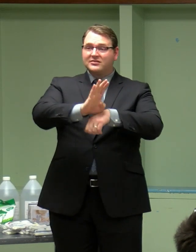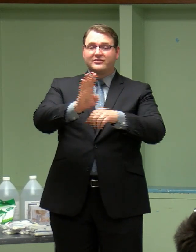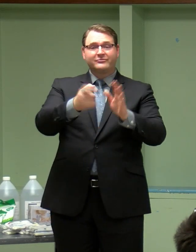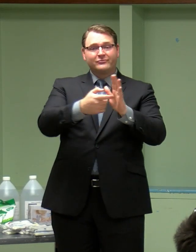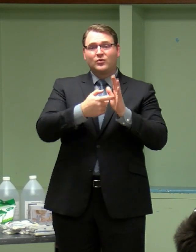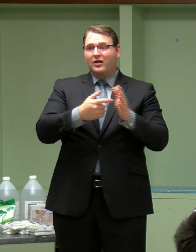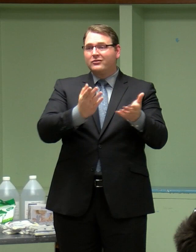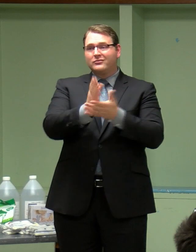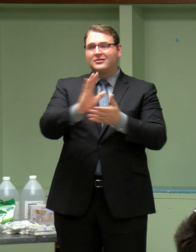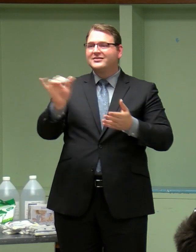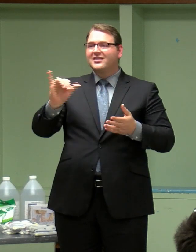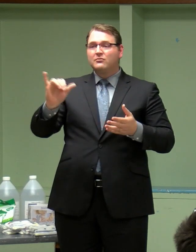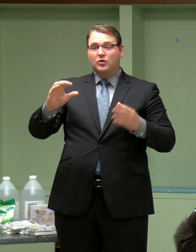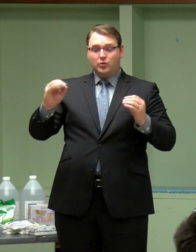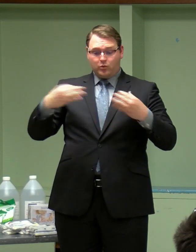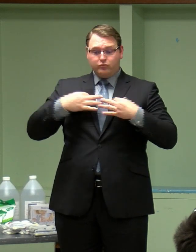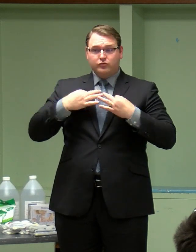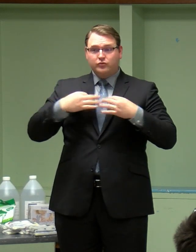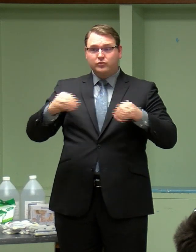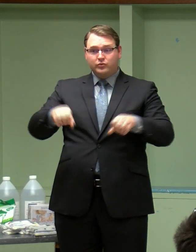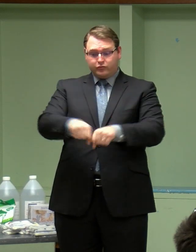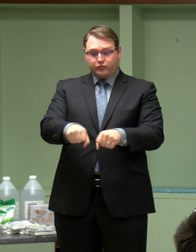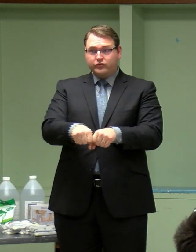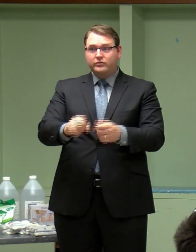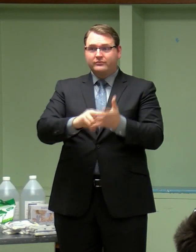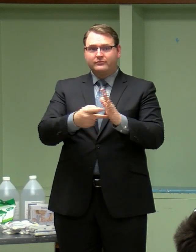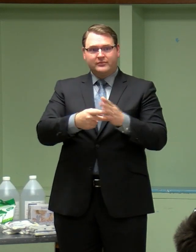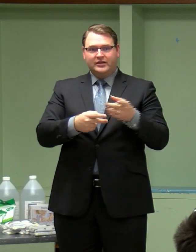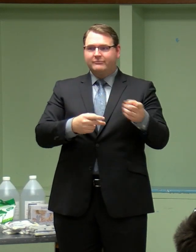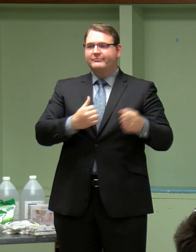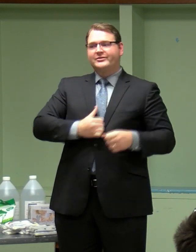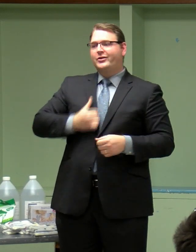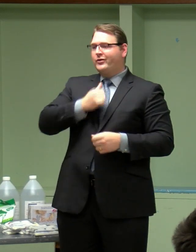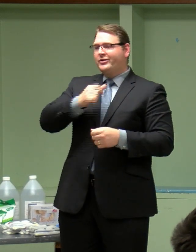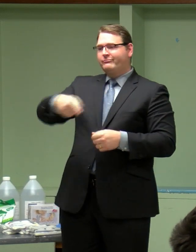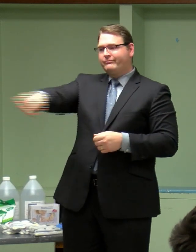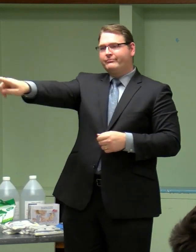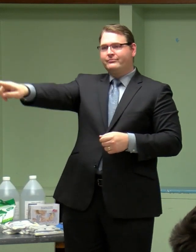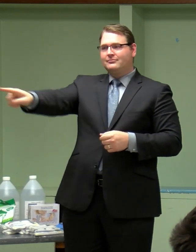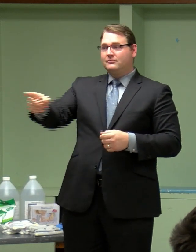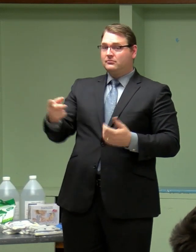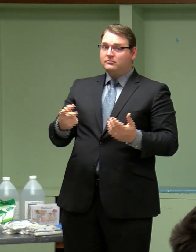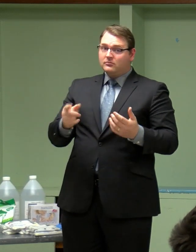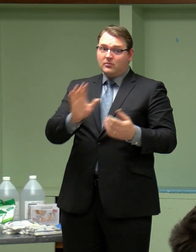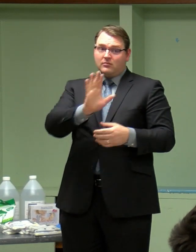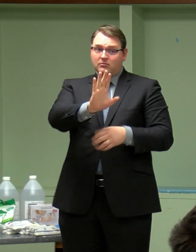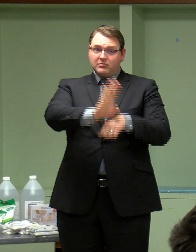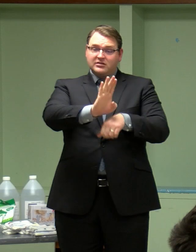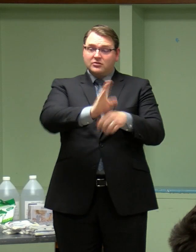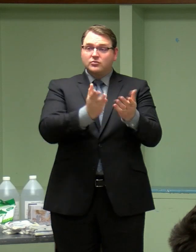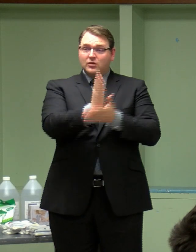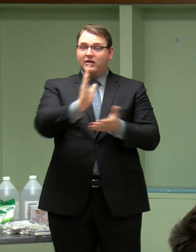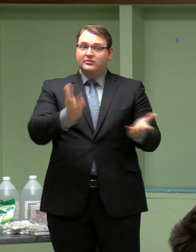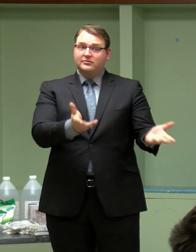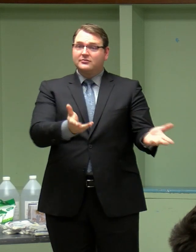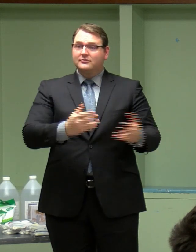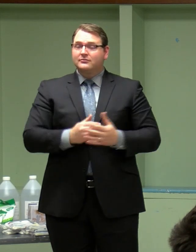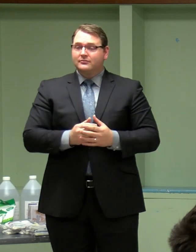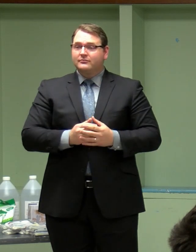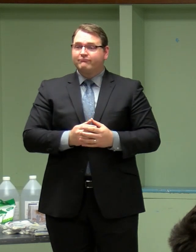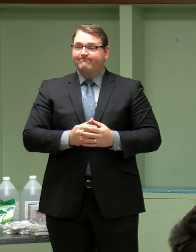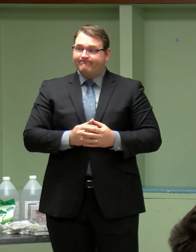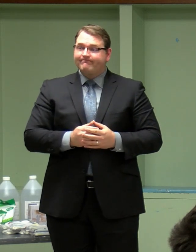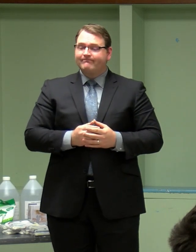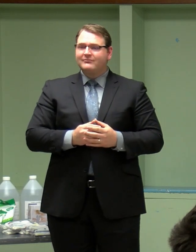no shoes, no shirt, no service, that is their prerogative. And the point we're trying to do is educate folks so we don't